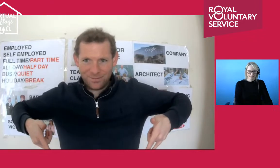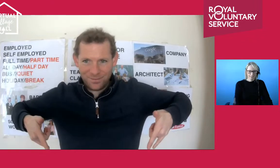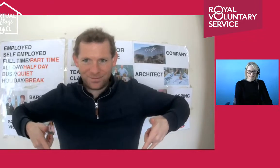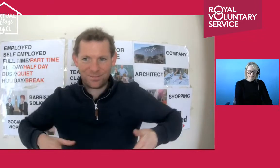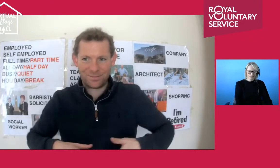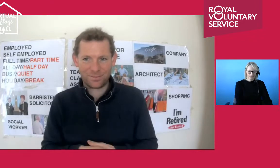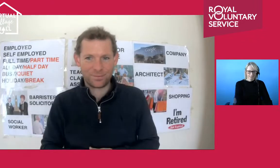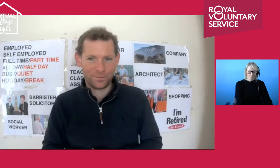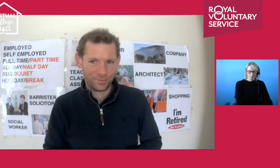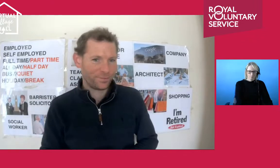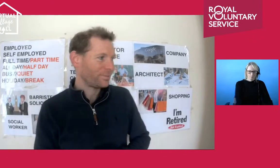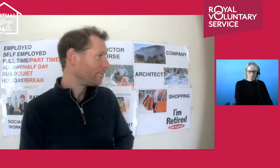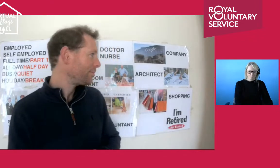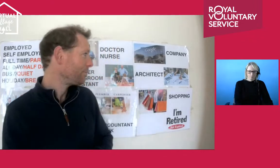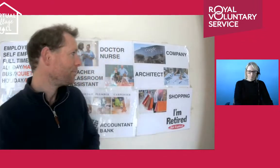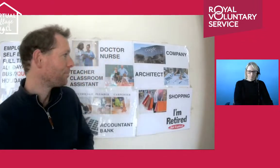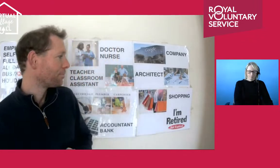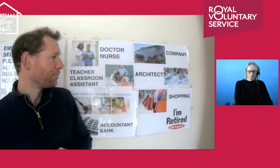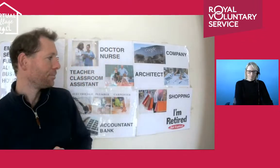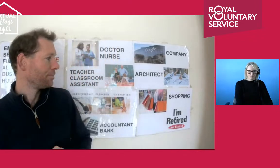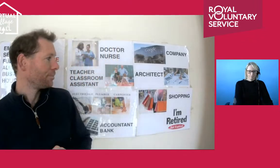bags.